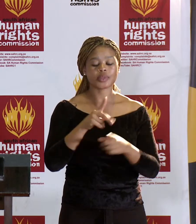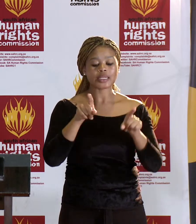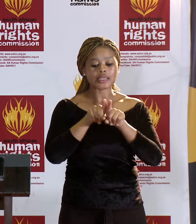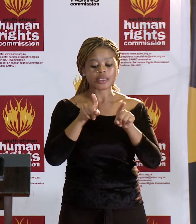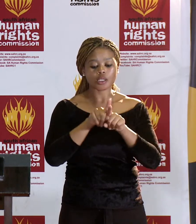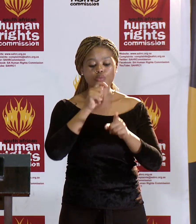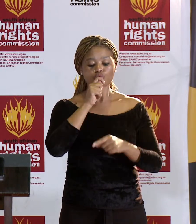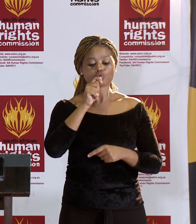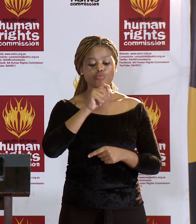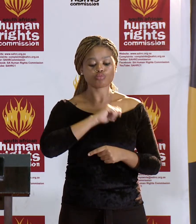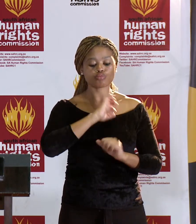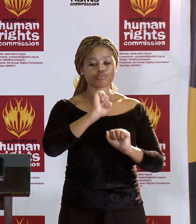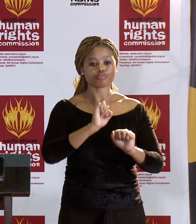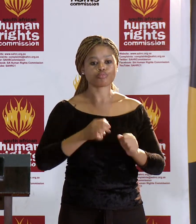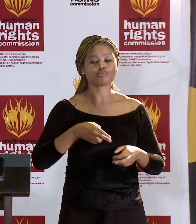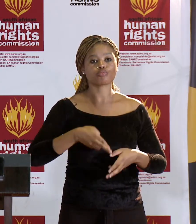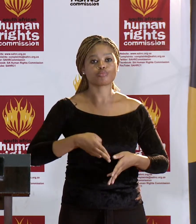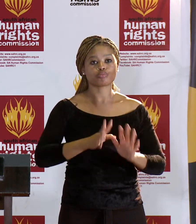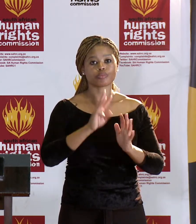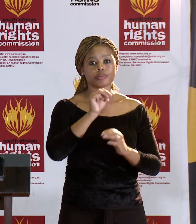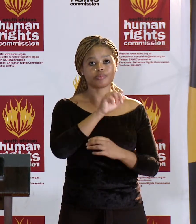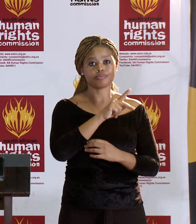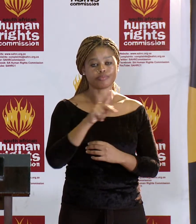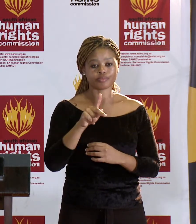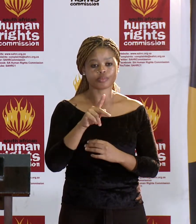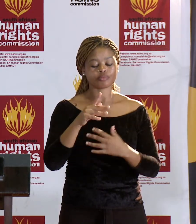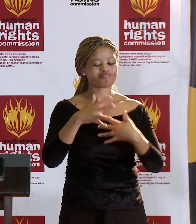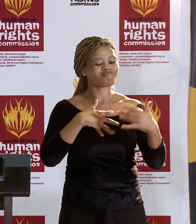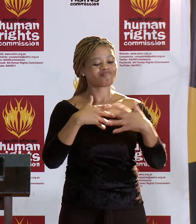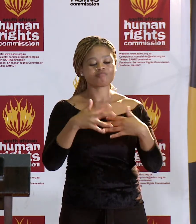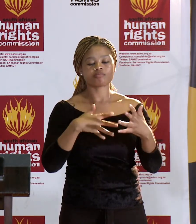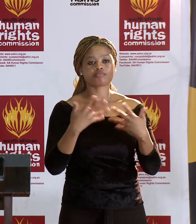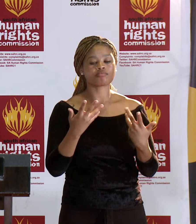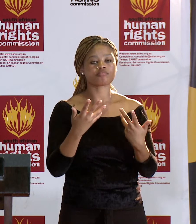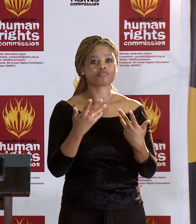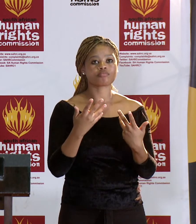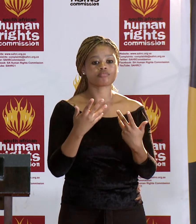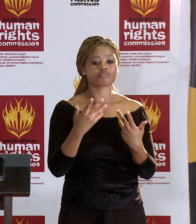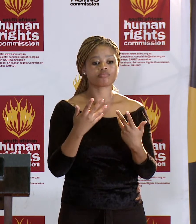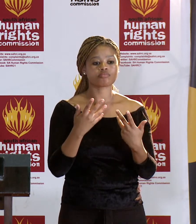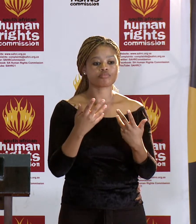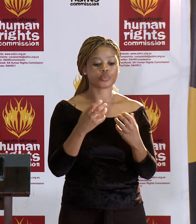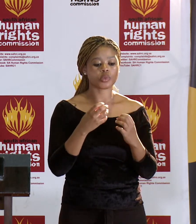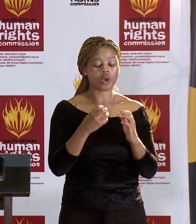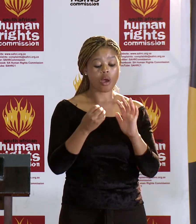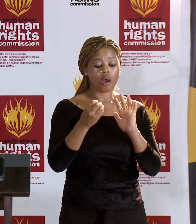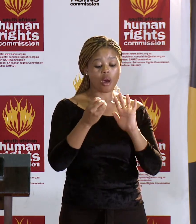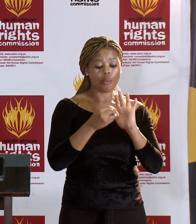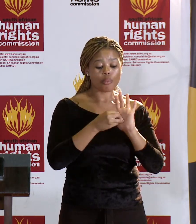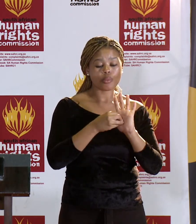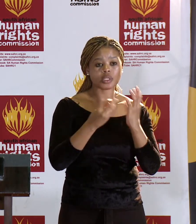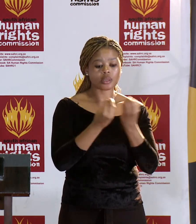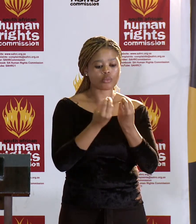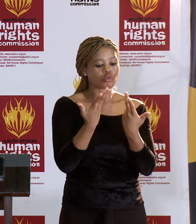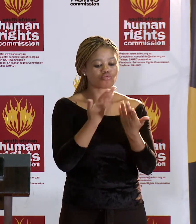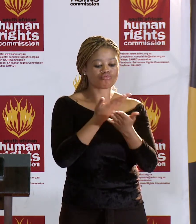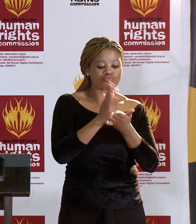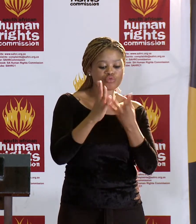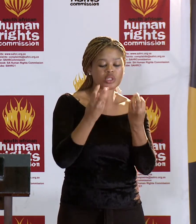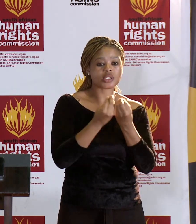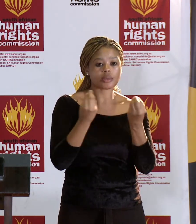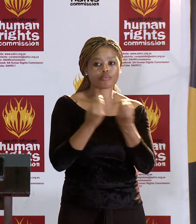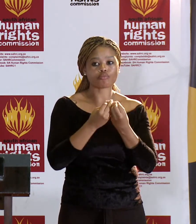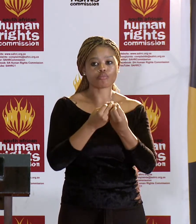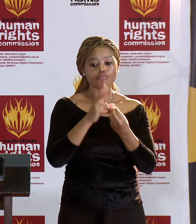staying true to your roadmap wherever you are, whether it's posting something or just sharing something that